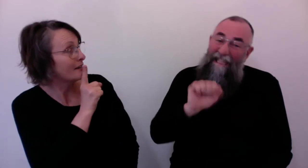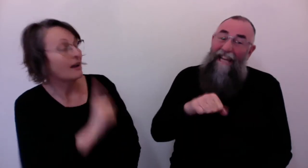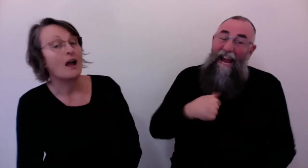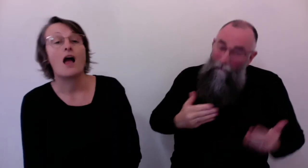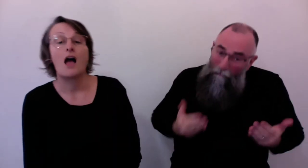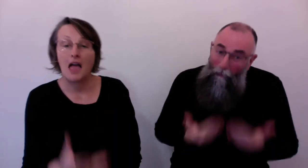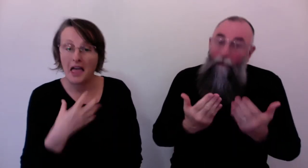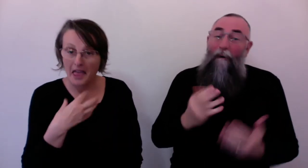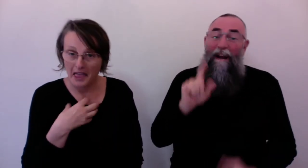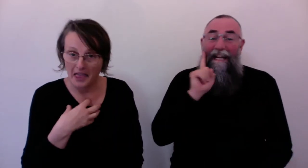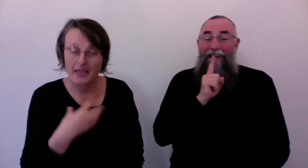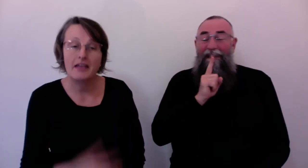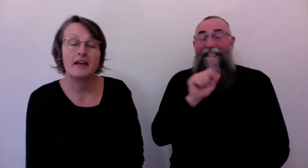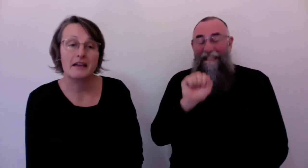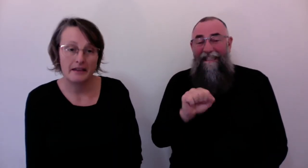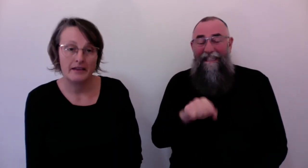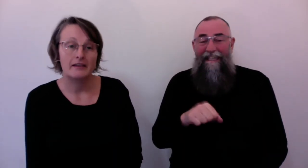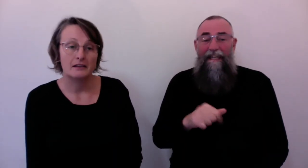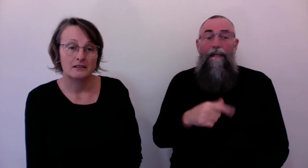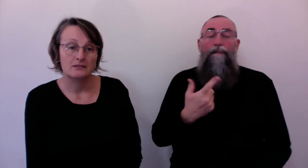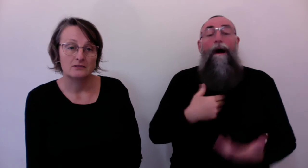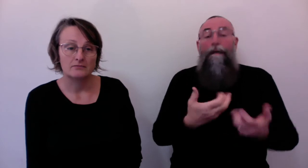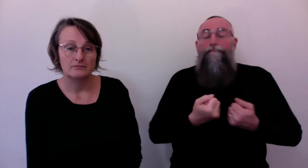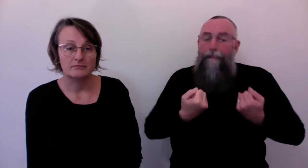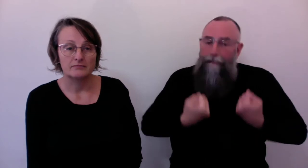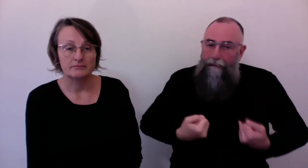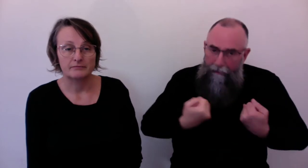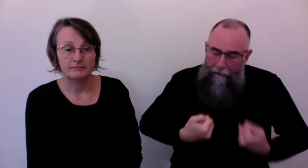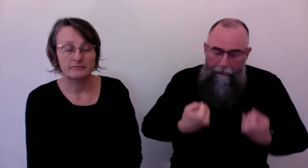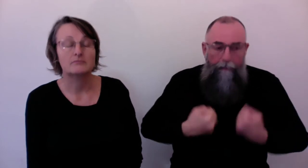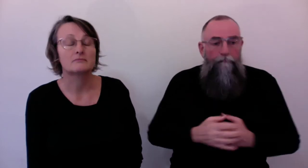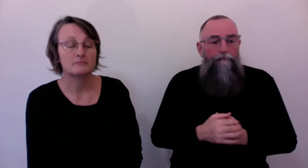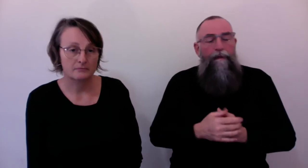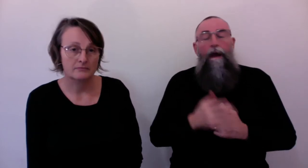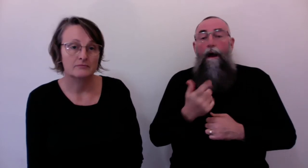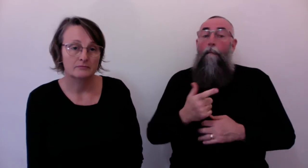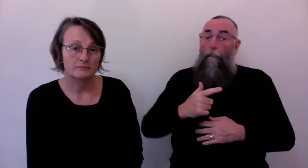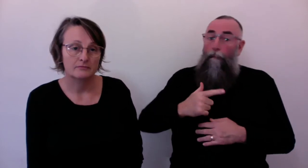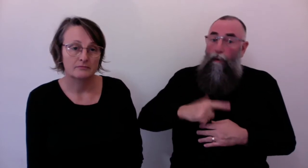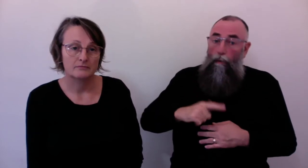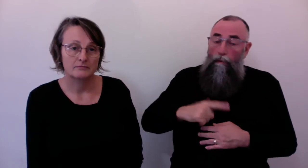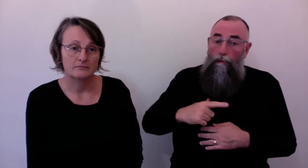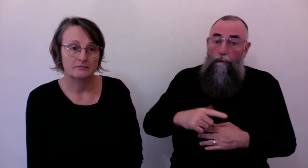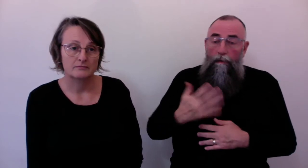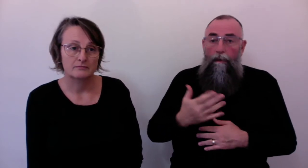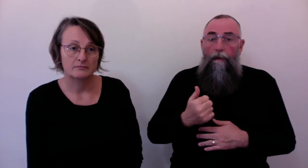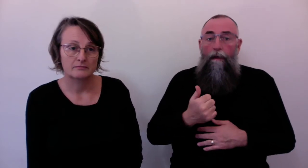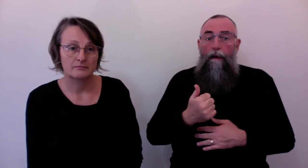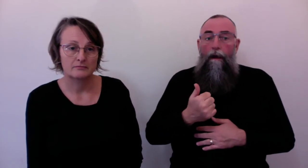So I got bacterial meningitis, and because my immune system was quite